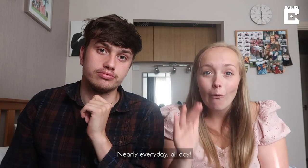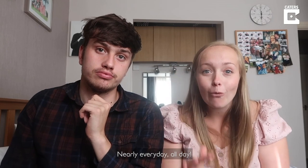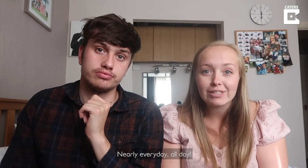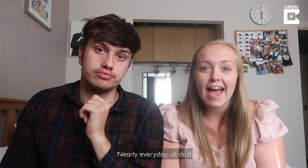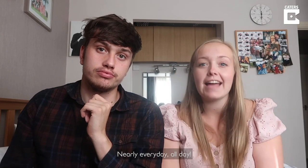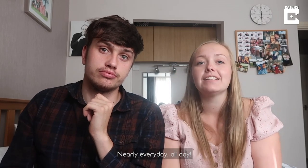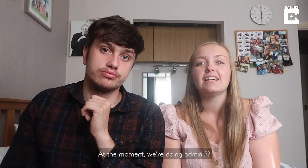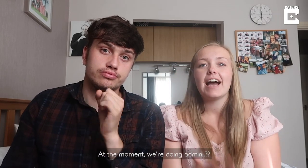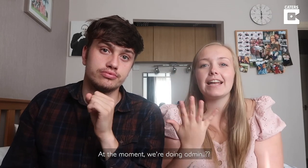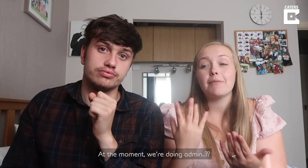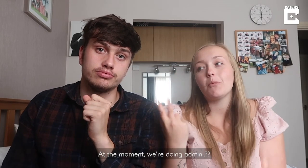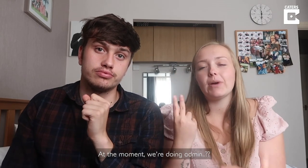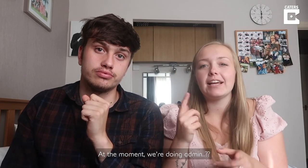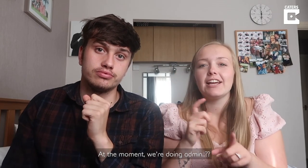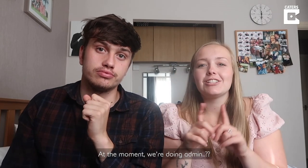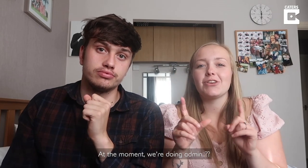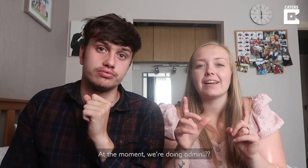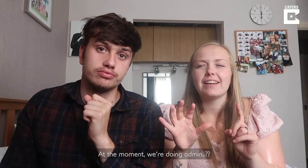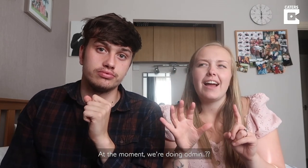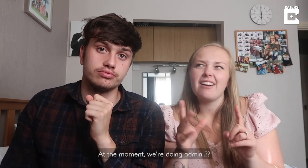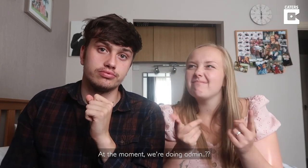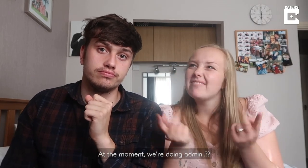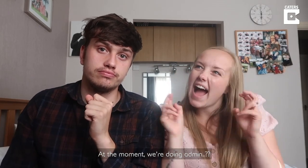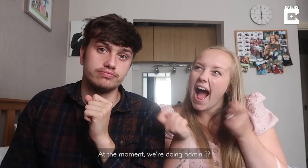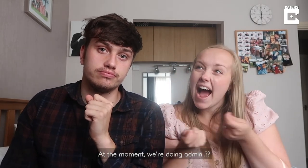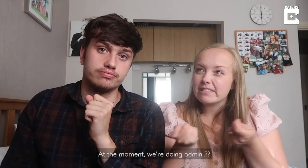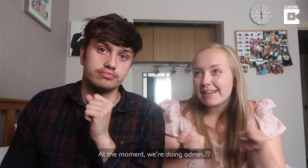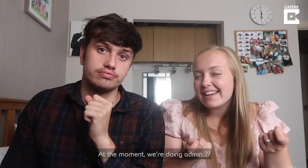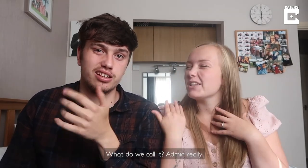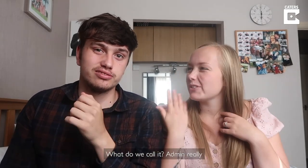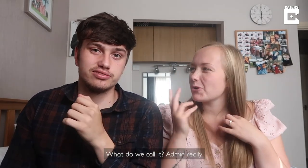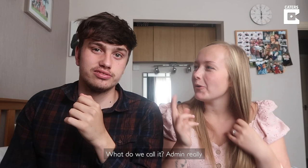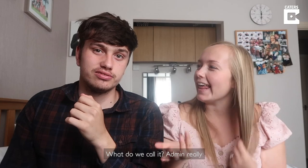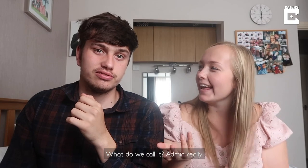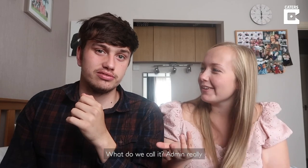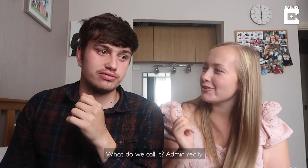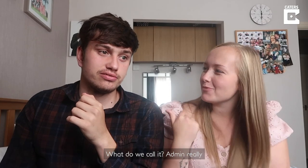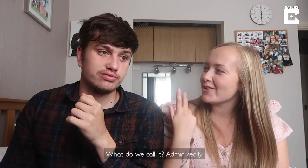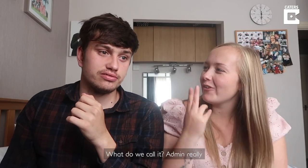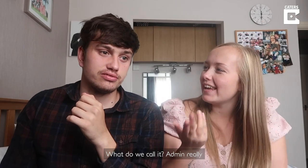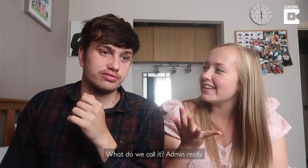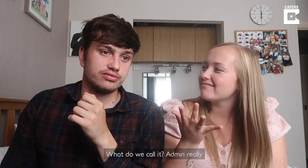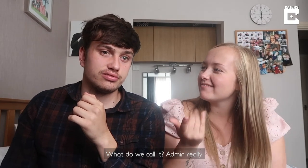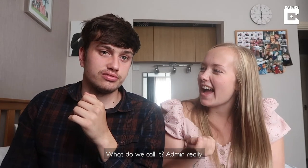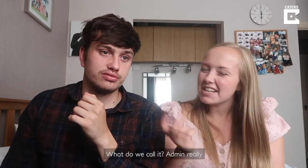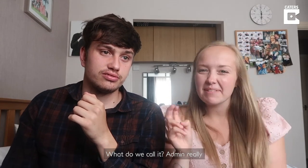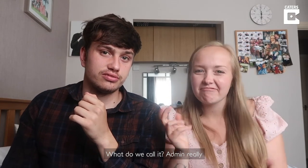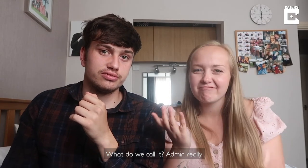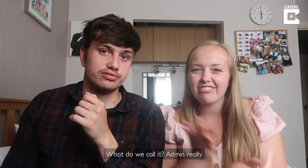all day. And at the moment we're doing admin? I don't know what to call it. What do we call it? Admin,